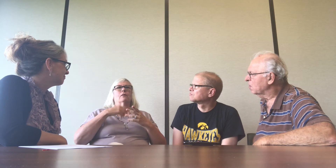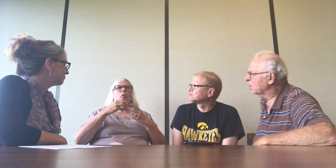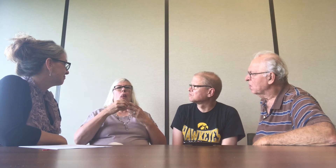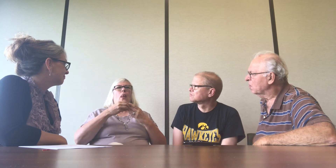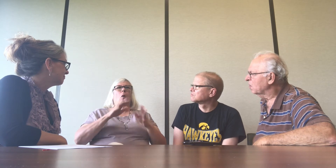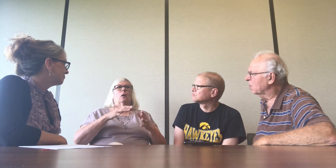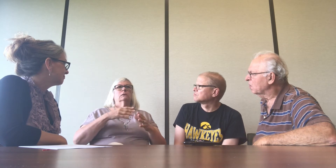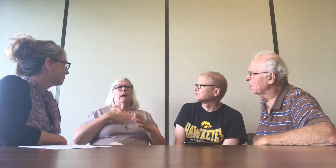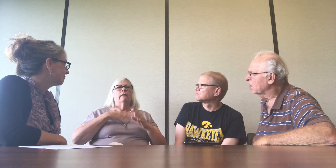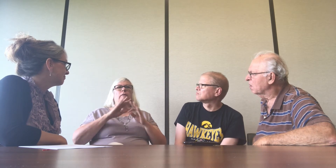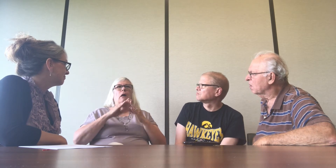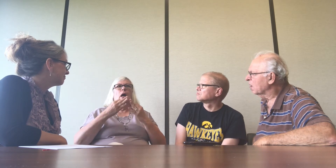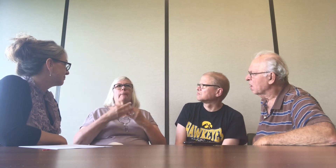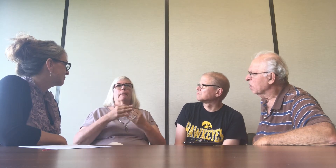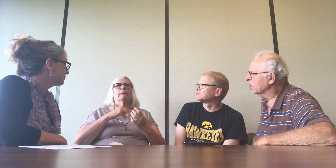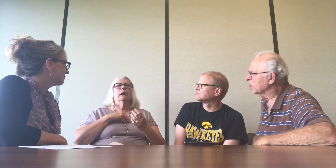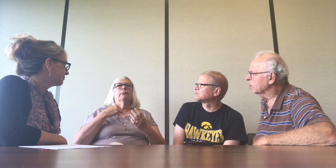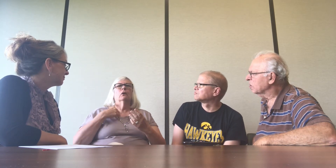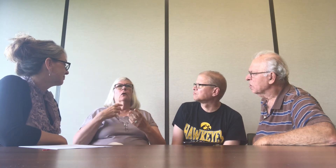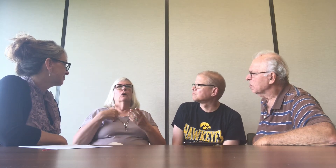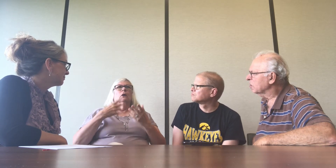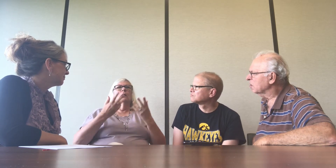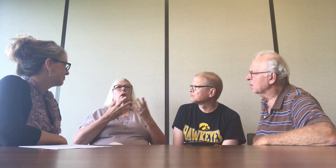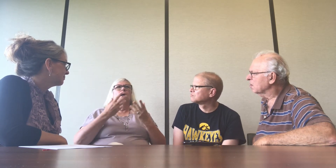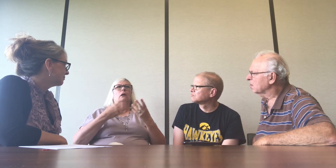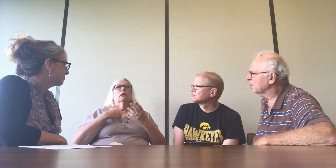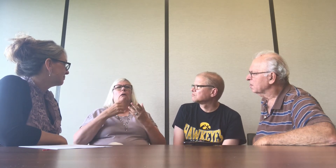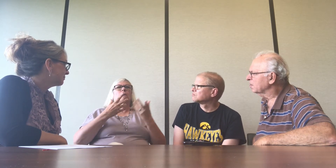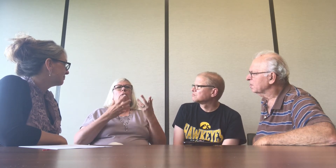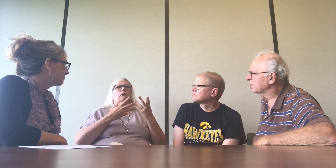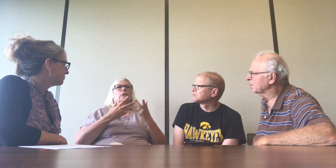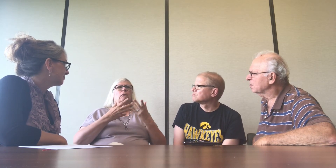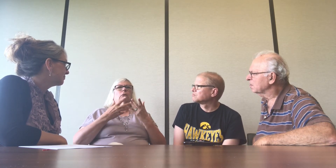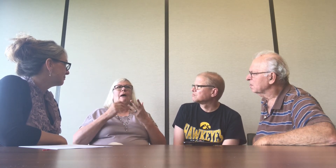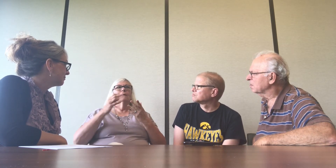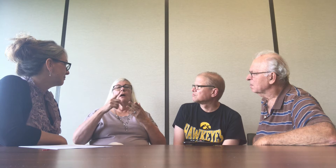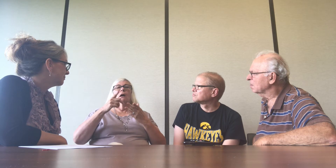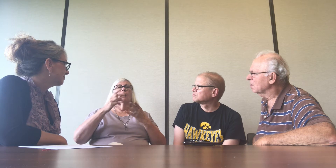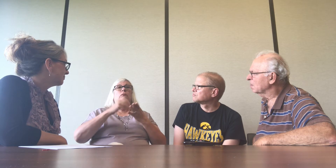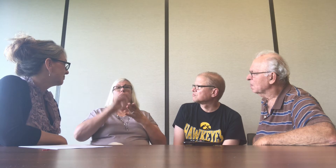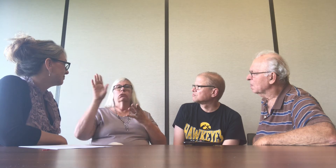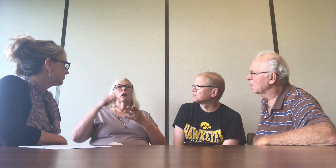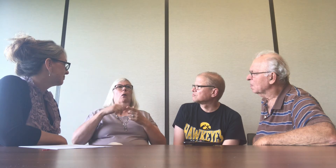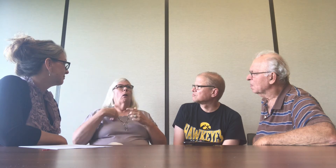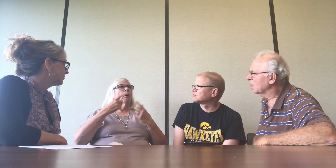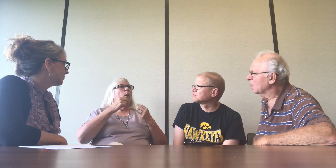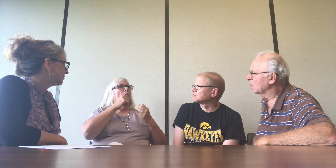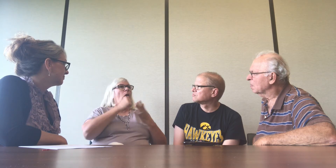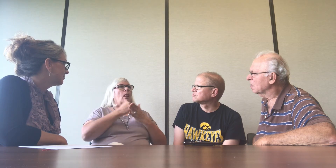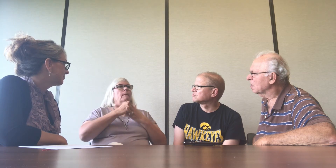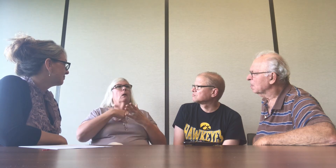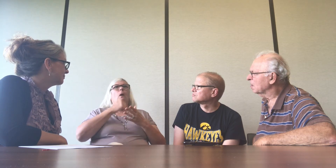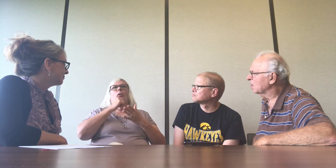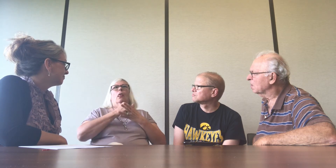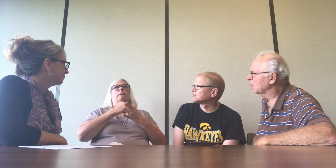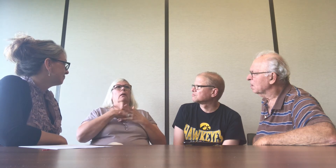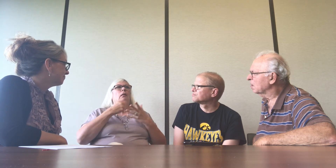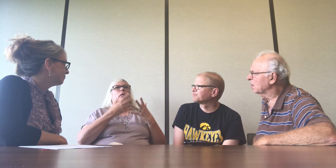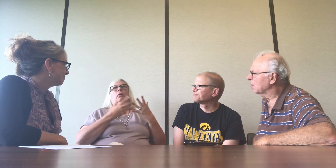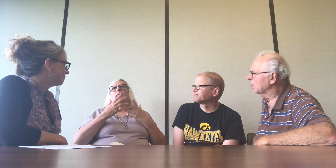they may lose their family member. And then, you know, who would be there to help them and